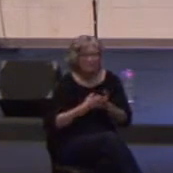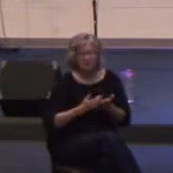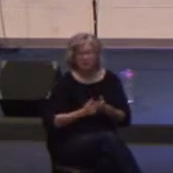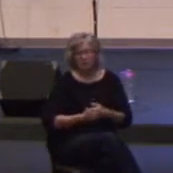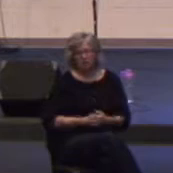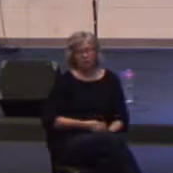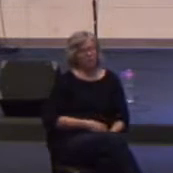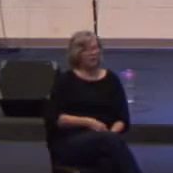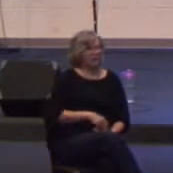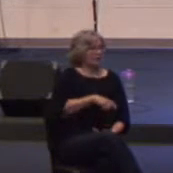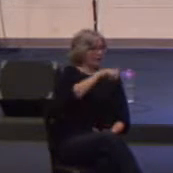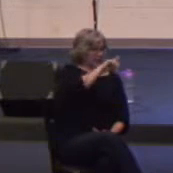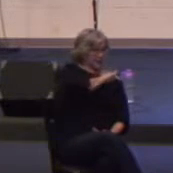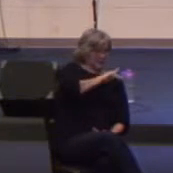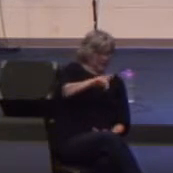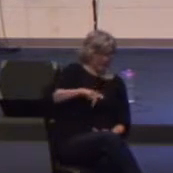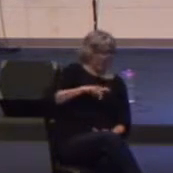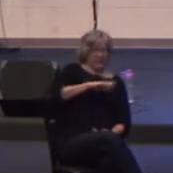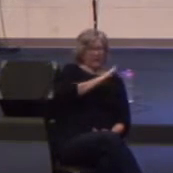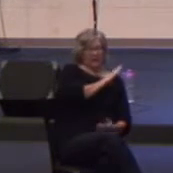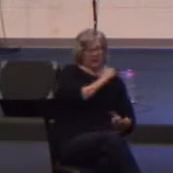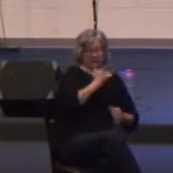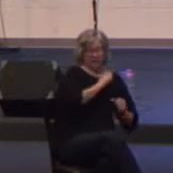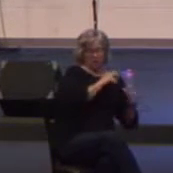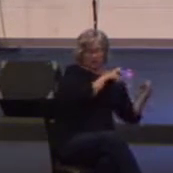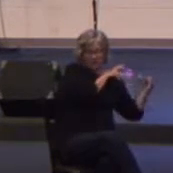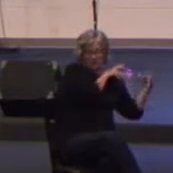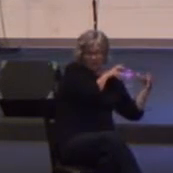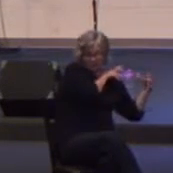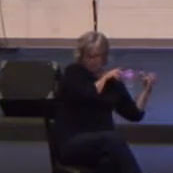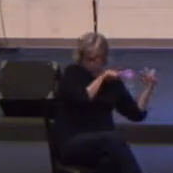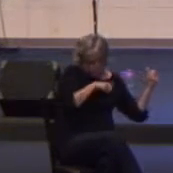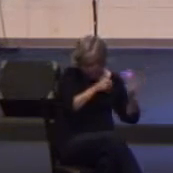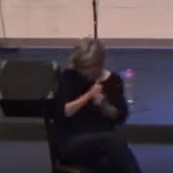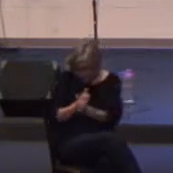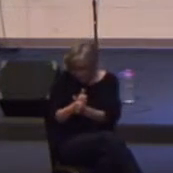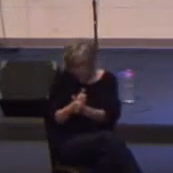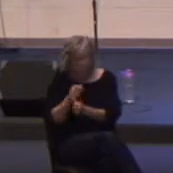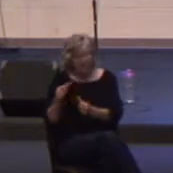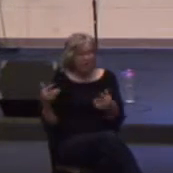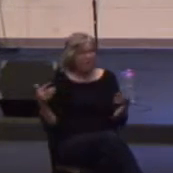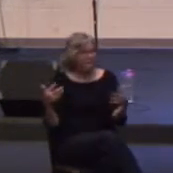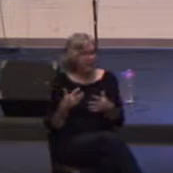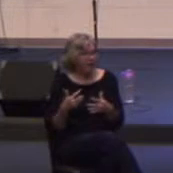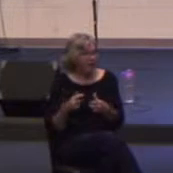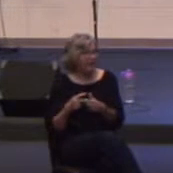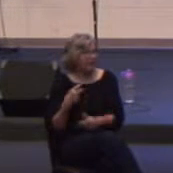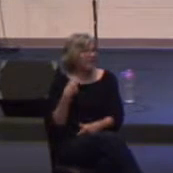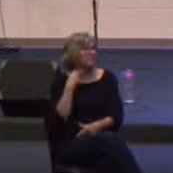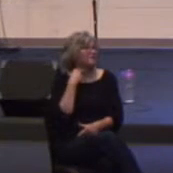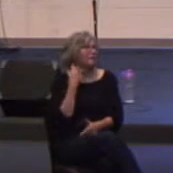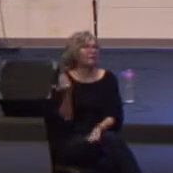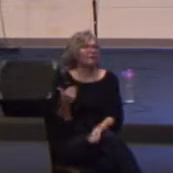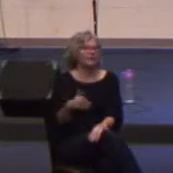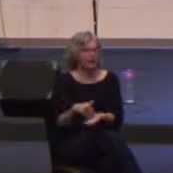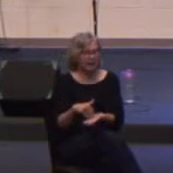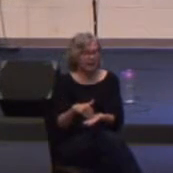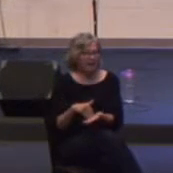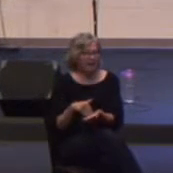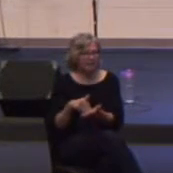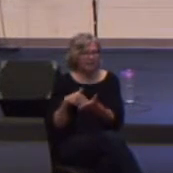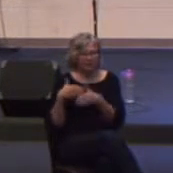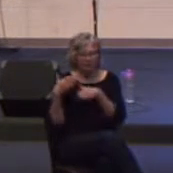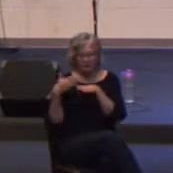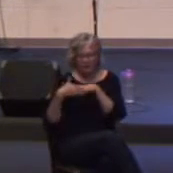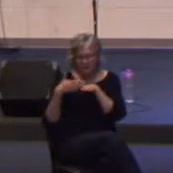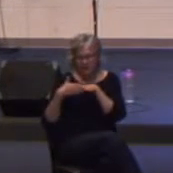when Pharaoh and his army comes chasing after them, they are deathly afraid. And not only that, they get stuck again on the edge of the